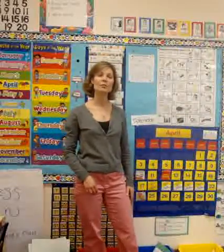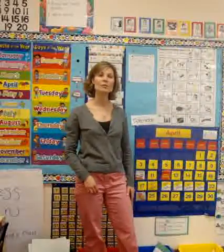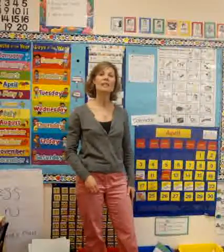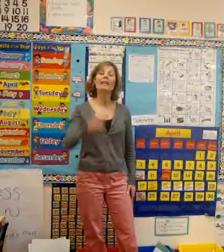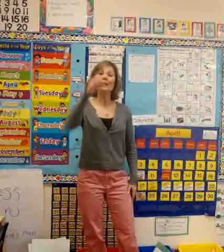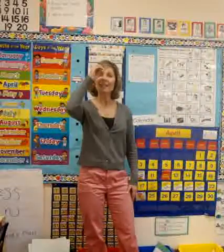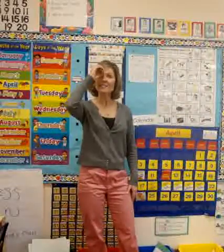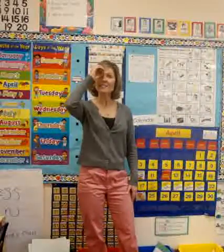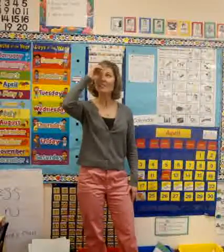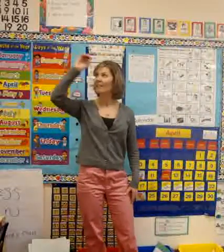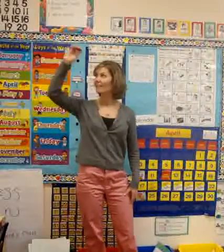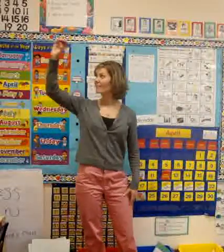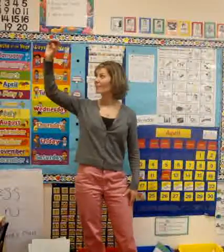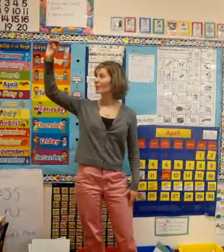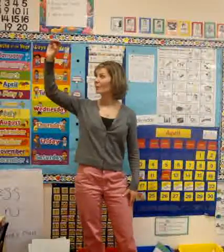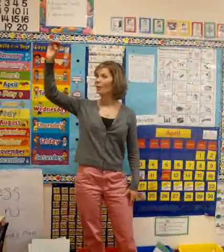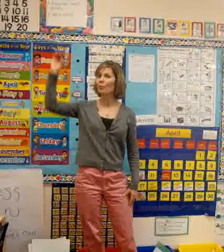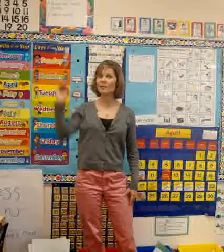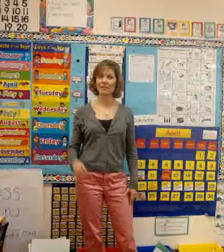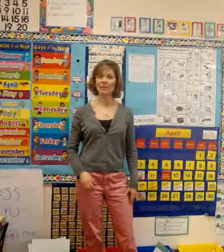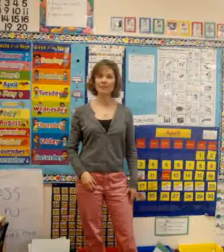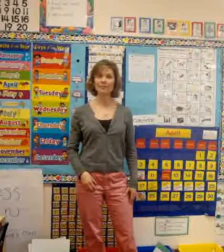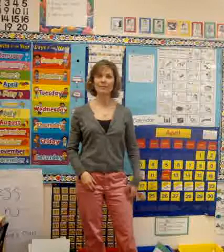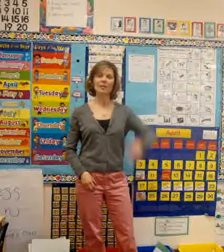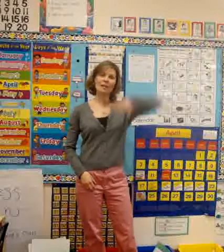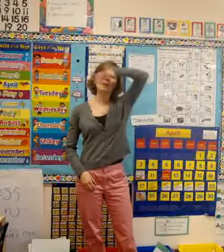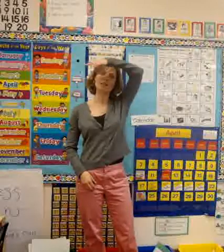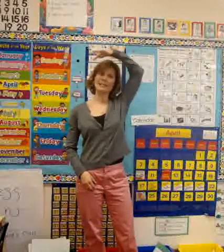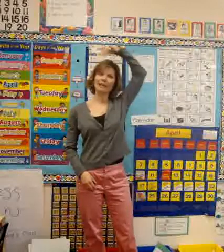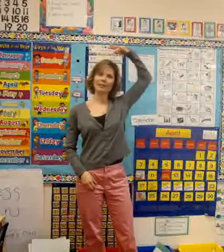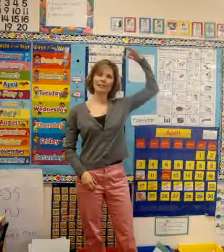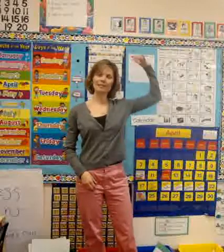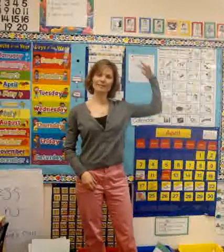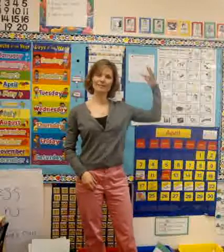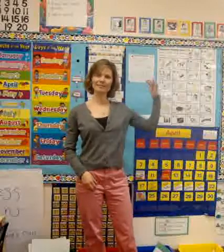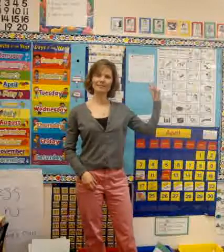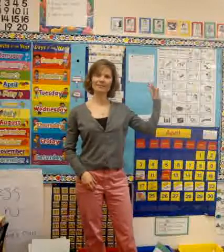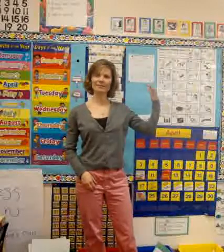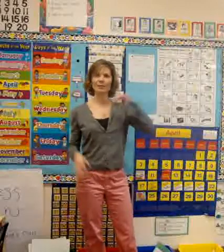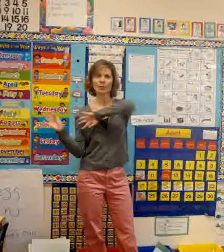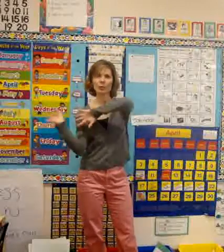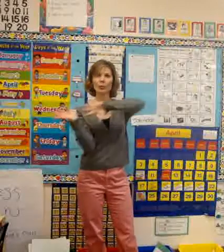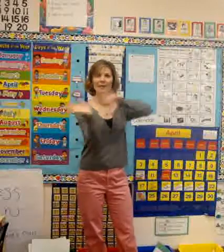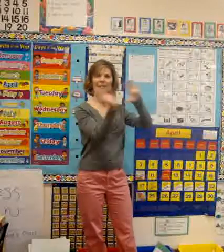use is sunny to go along with sun, cloudy, windy,